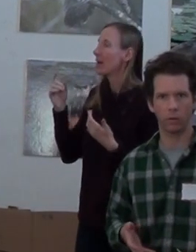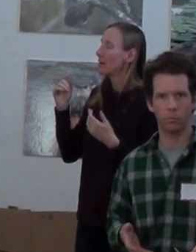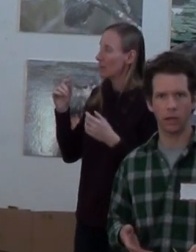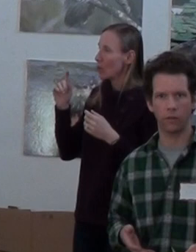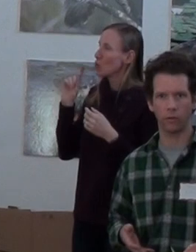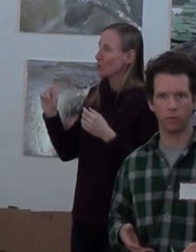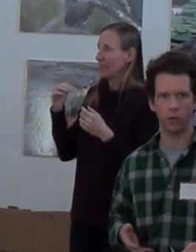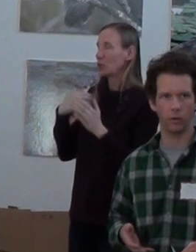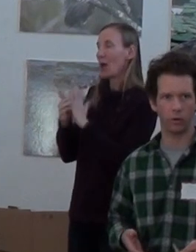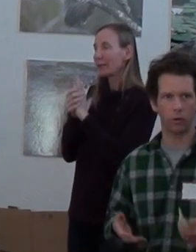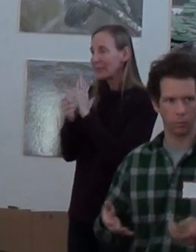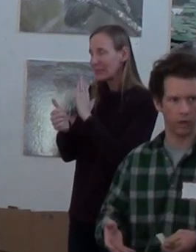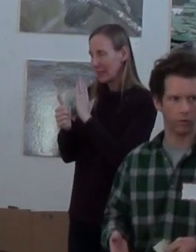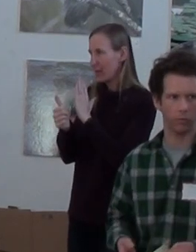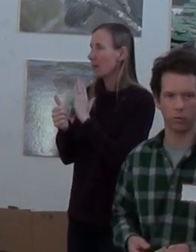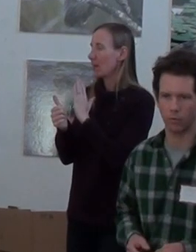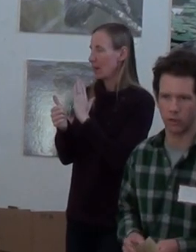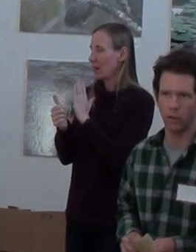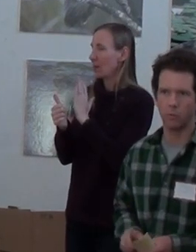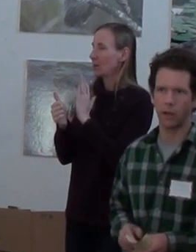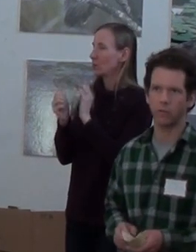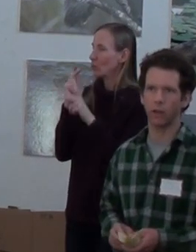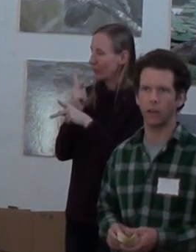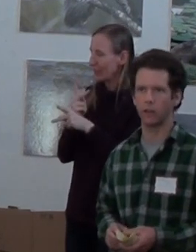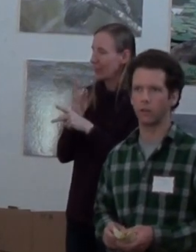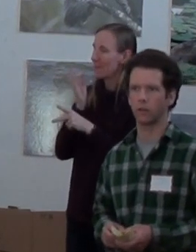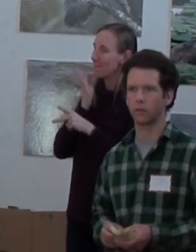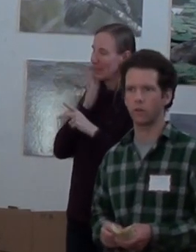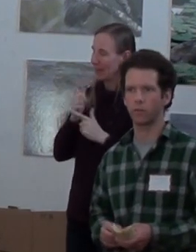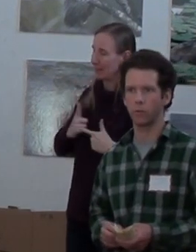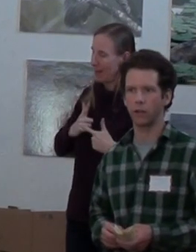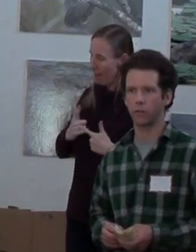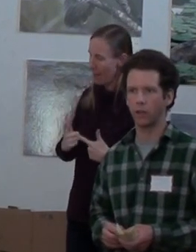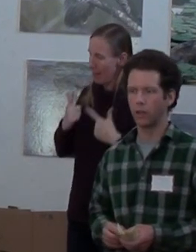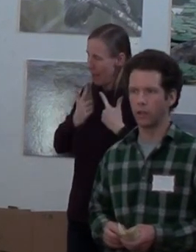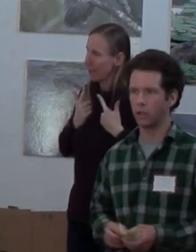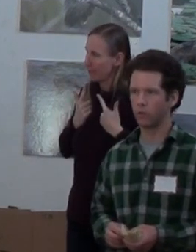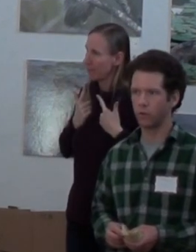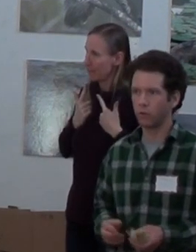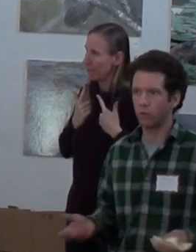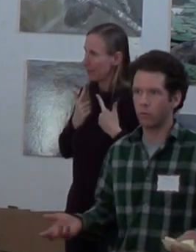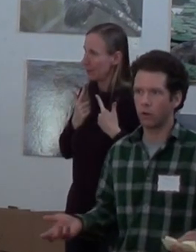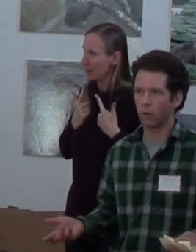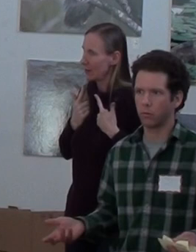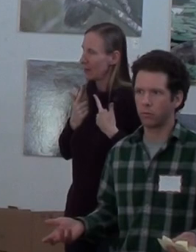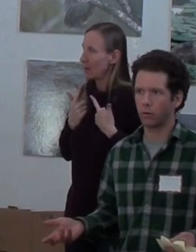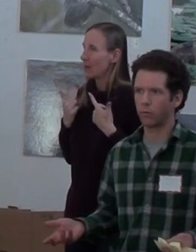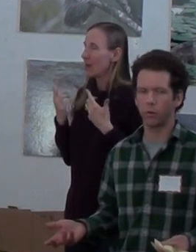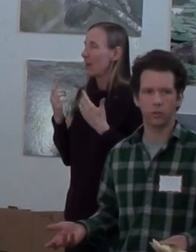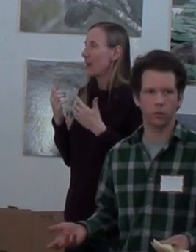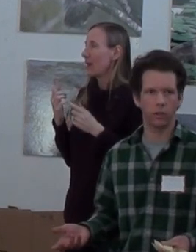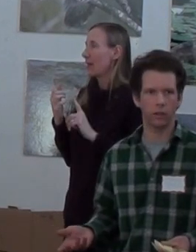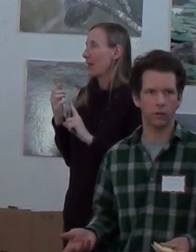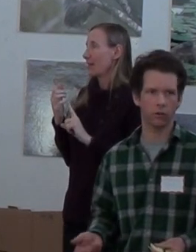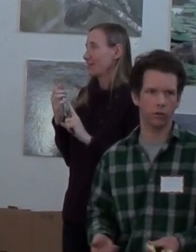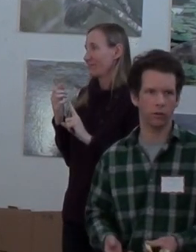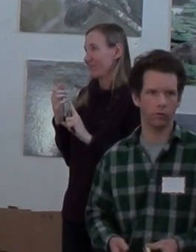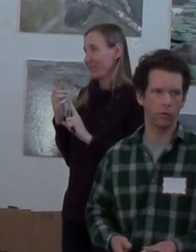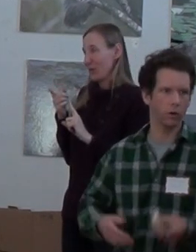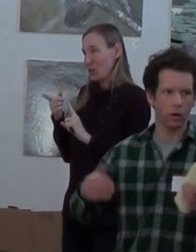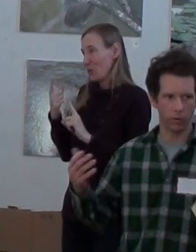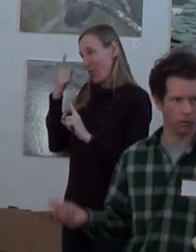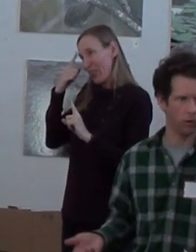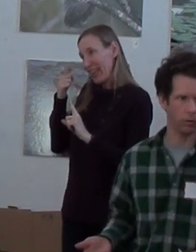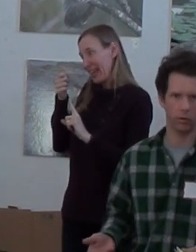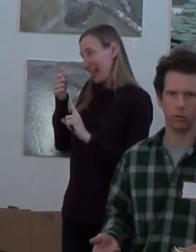without the dependence of, you know, incorporating some sort of a miticide to treat for mites, then you're foolish to think that they're just going to